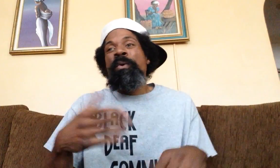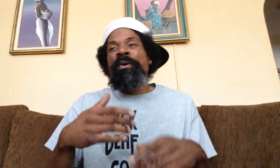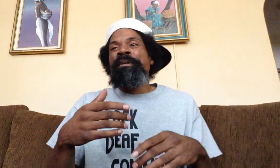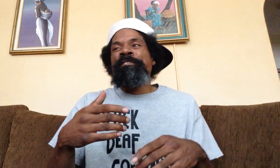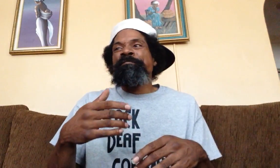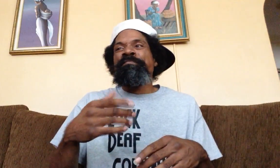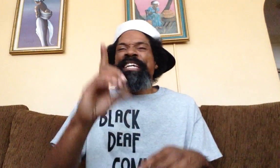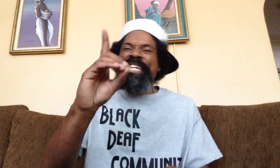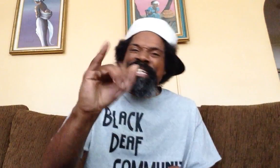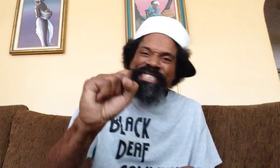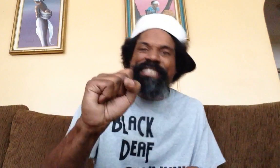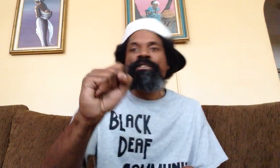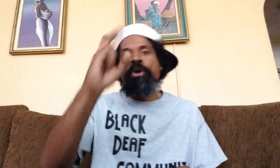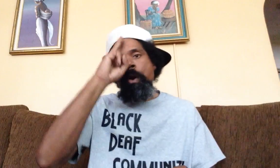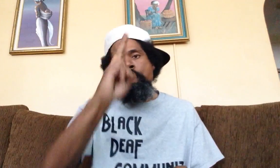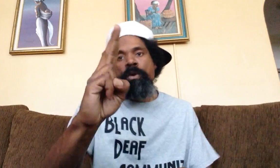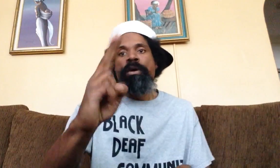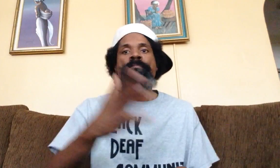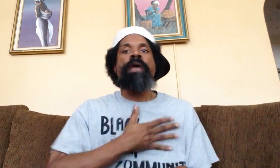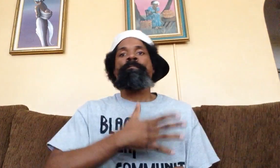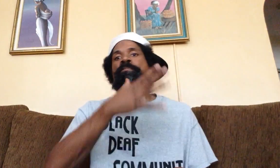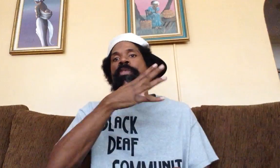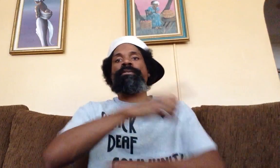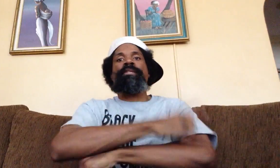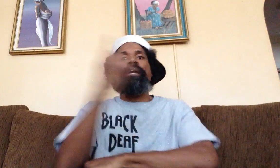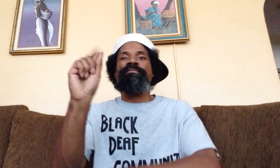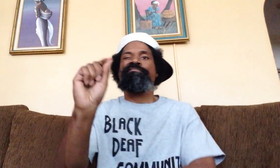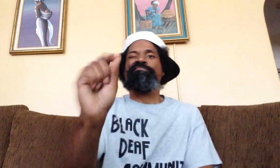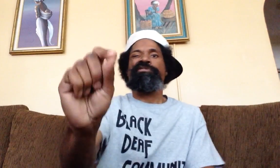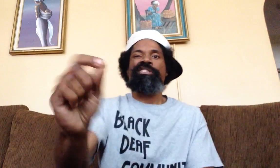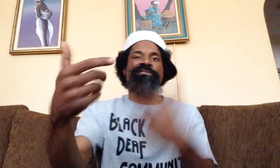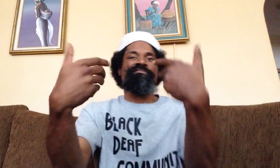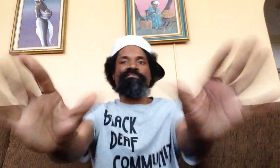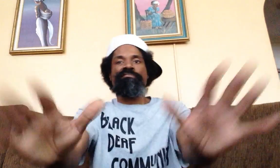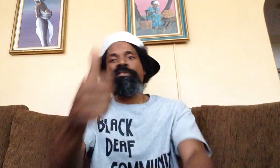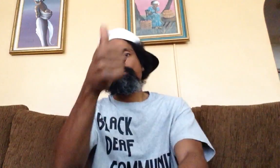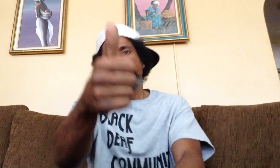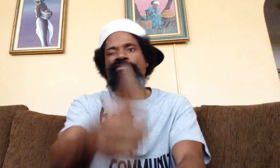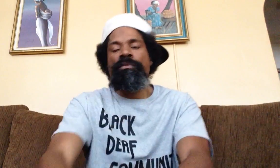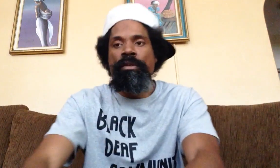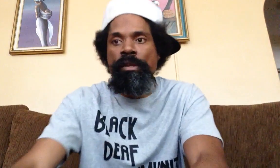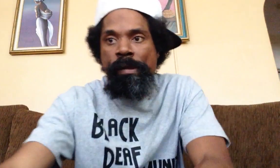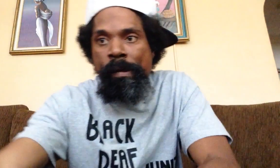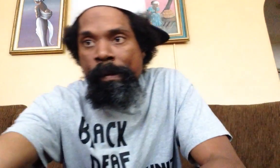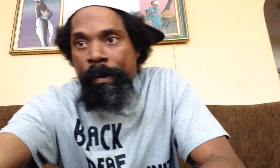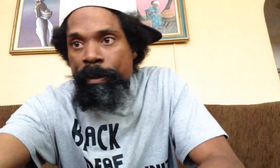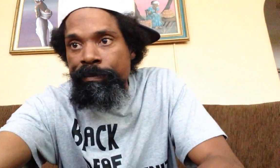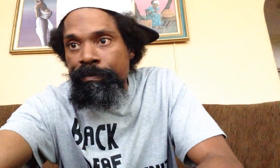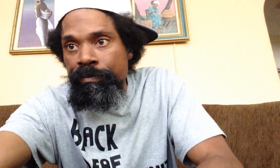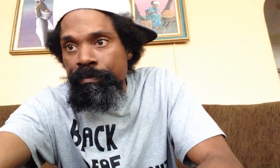that's what we did. And looking back on it, was it the right thing to do? Should we have?